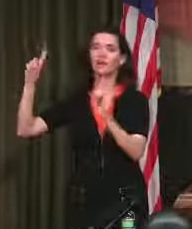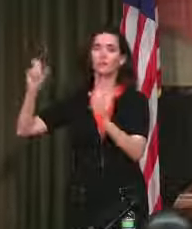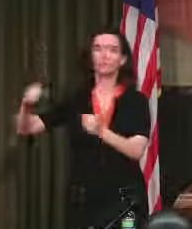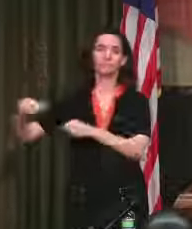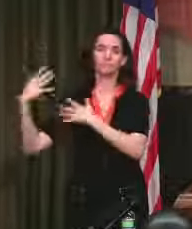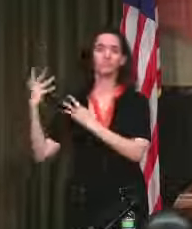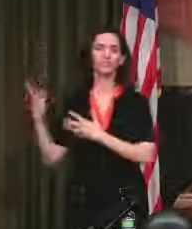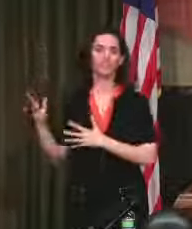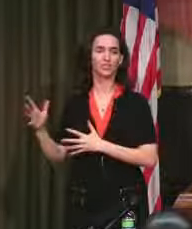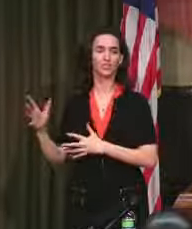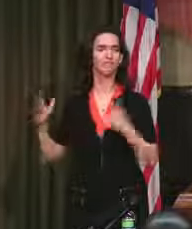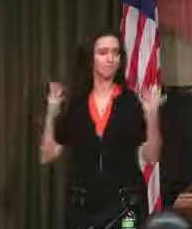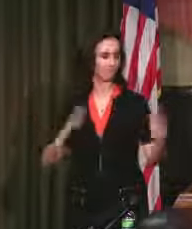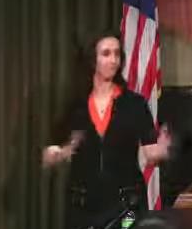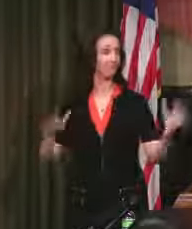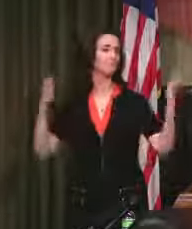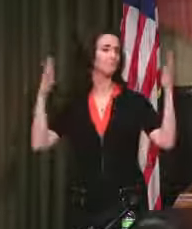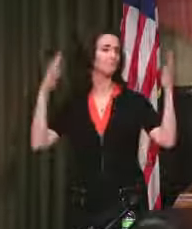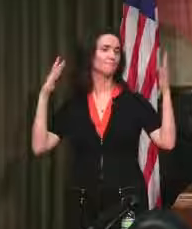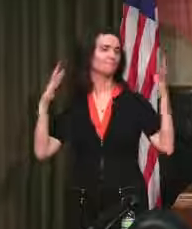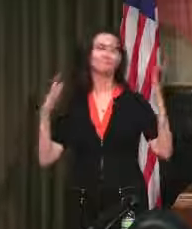mirror.